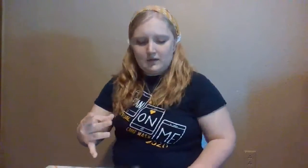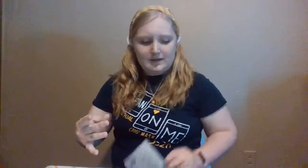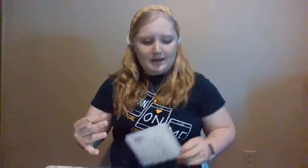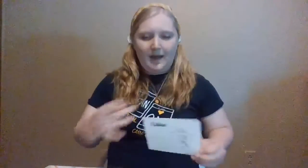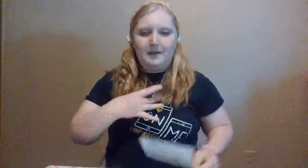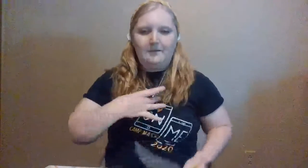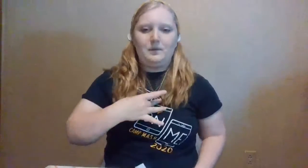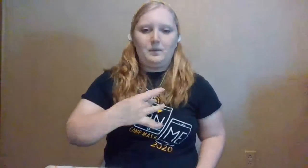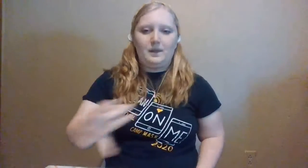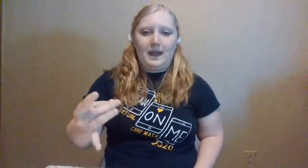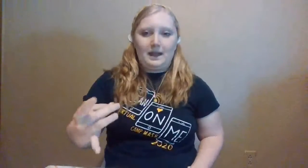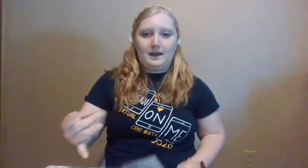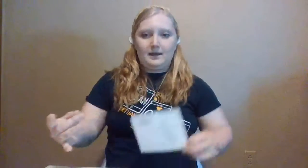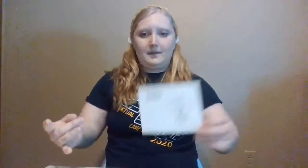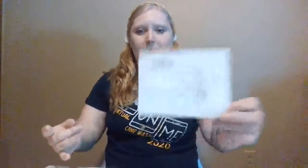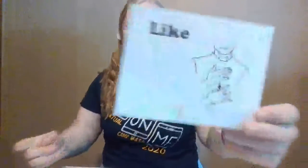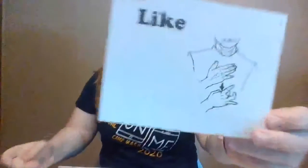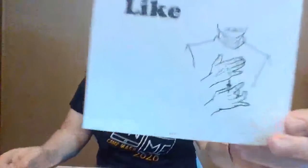Just like that. So